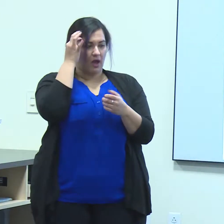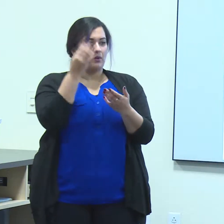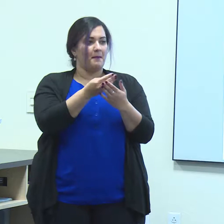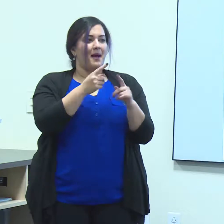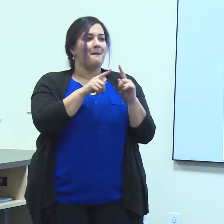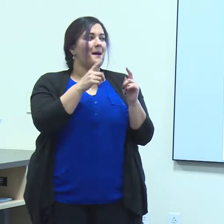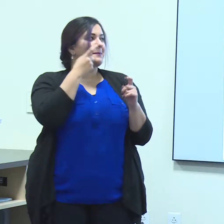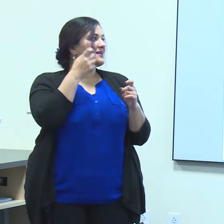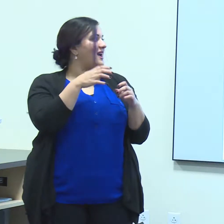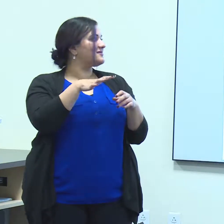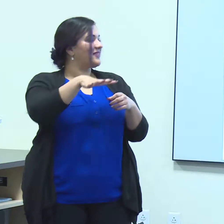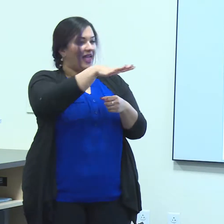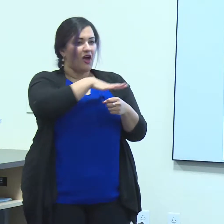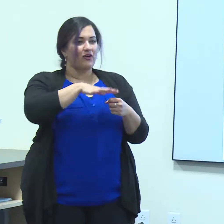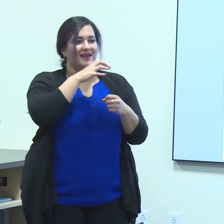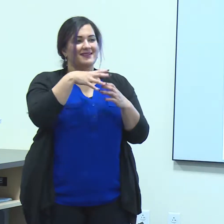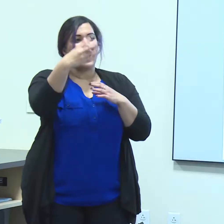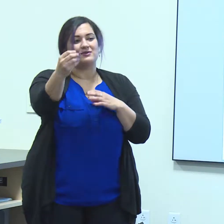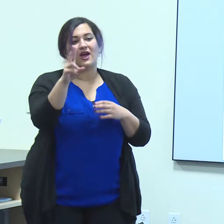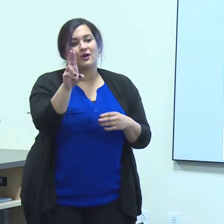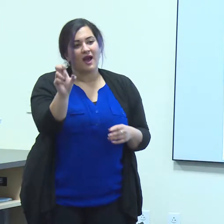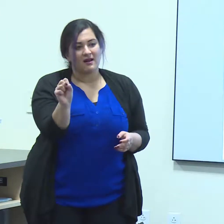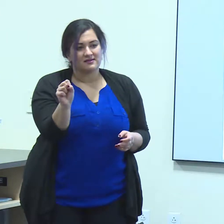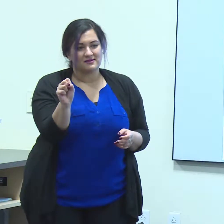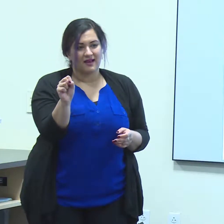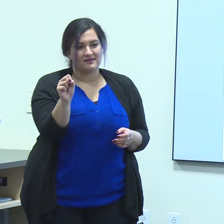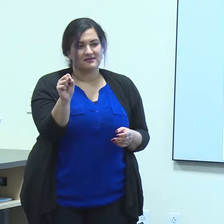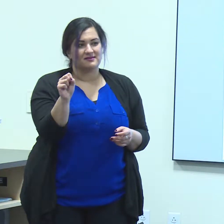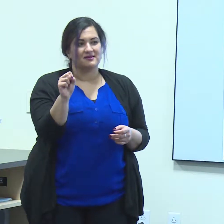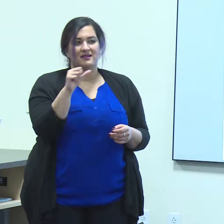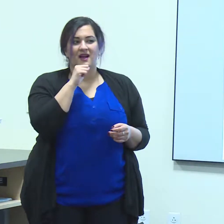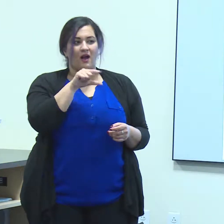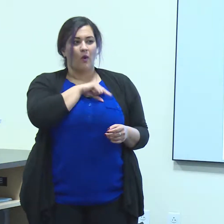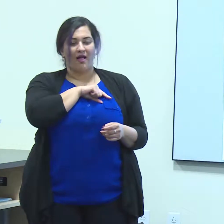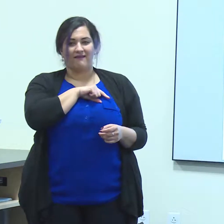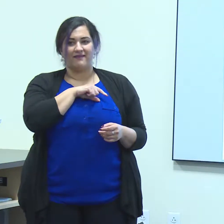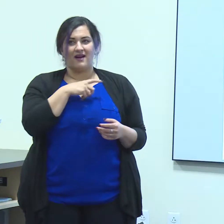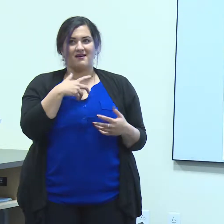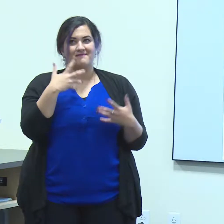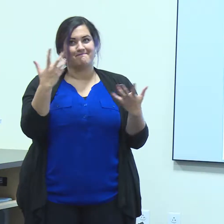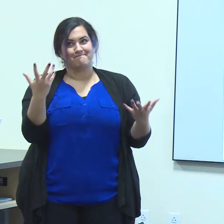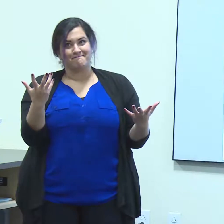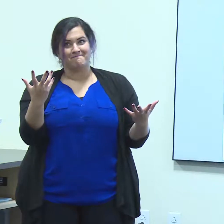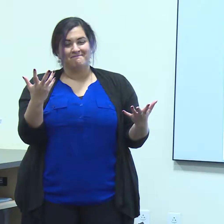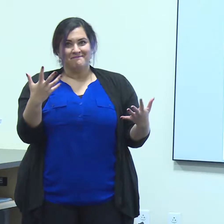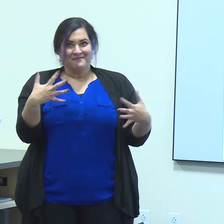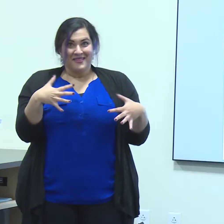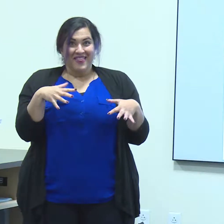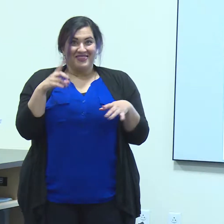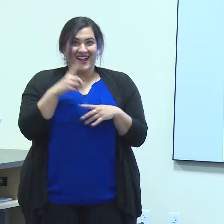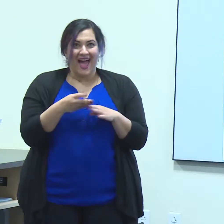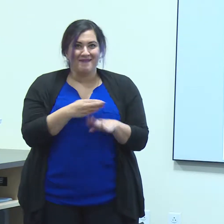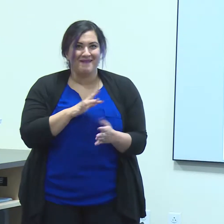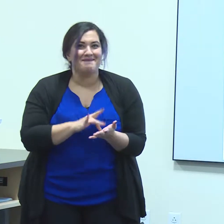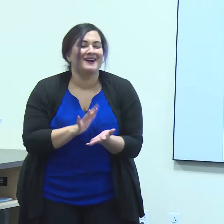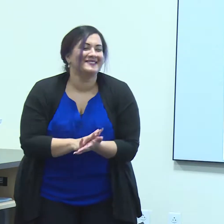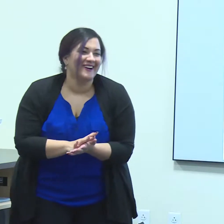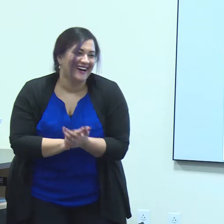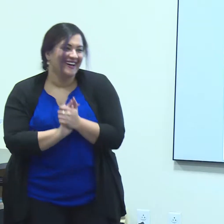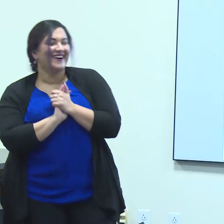They get federal funding, but this area is outside of the U.S., and so it didn't qualify. And so I couldn't